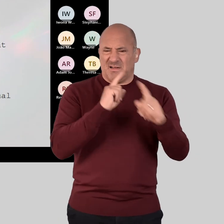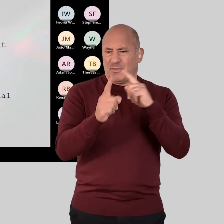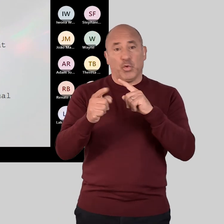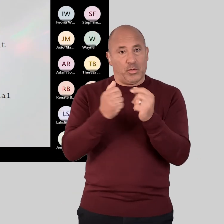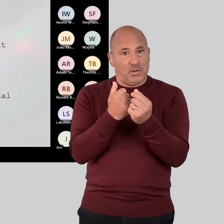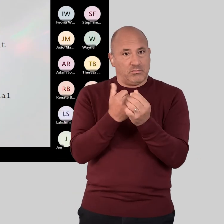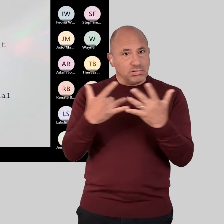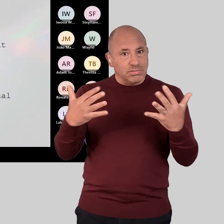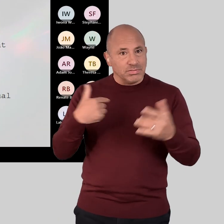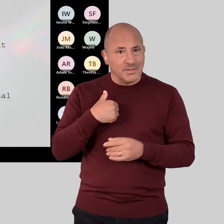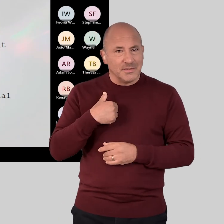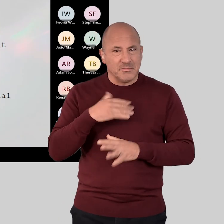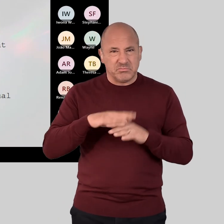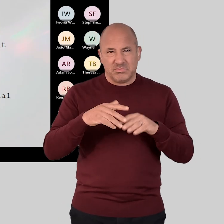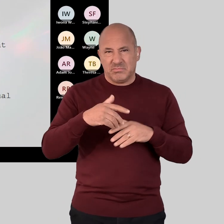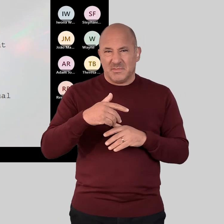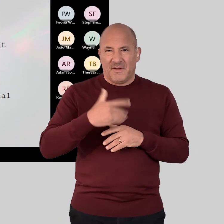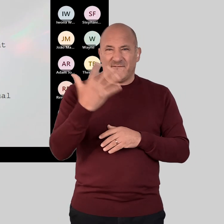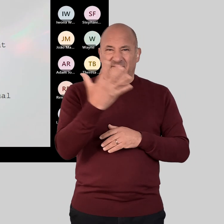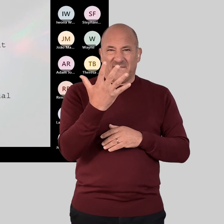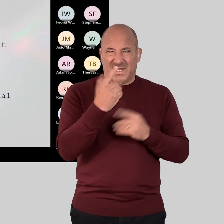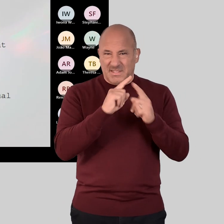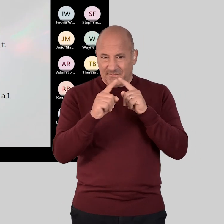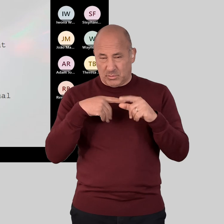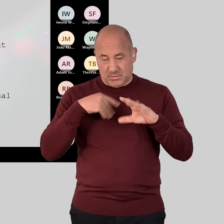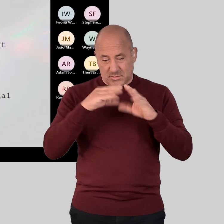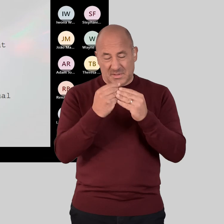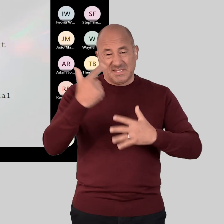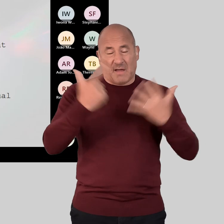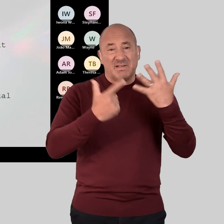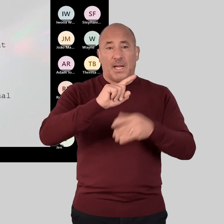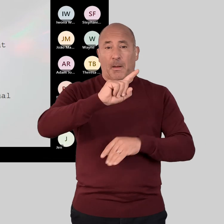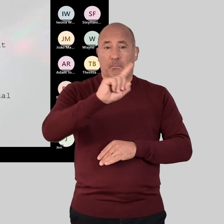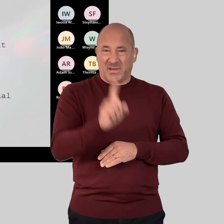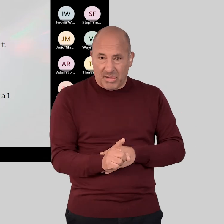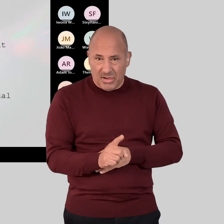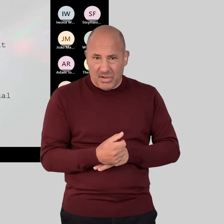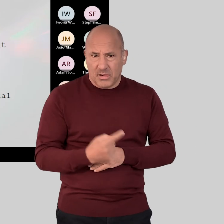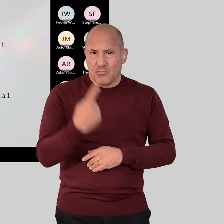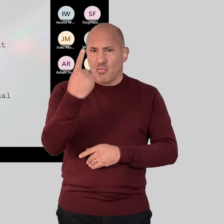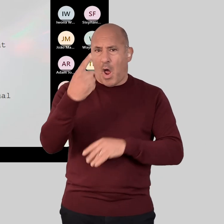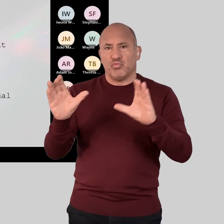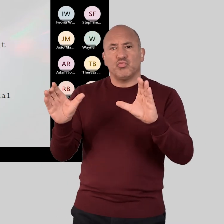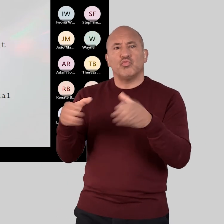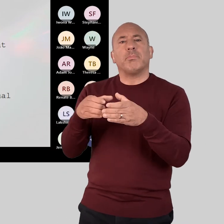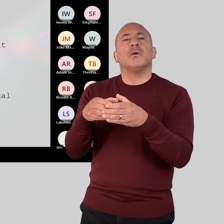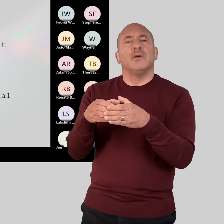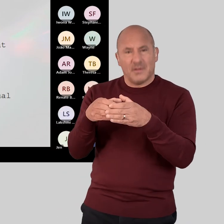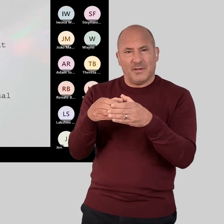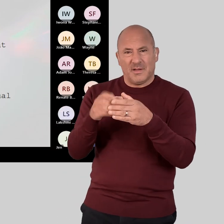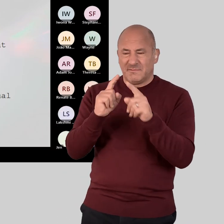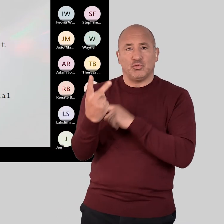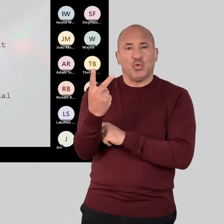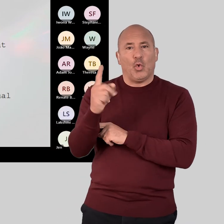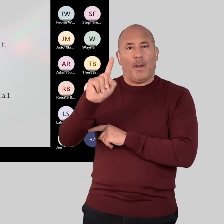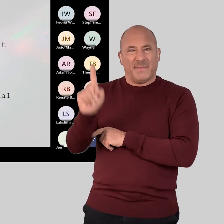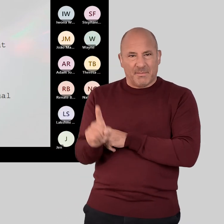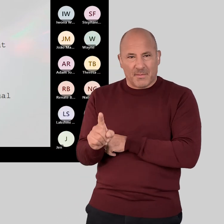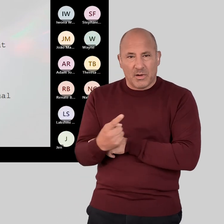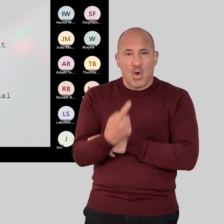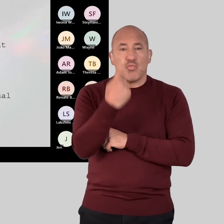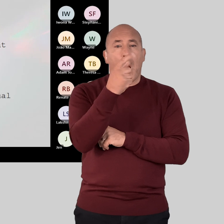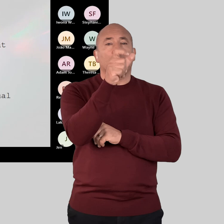areas. We did quite a few interviews. We interviewed 17 people across 15 interviews. So there was one group interview with 2